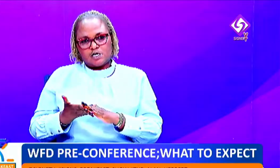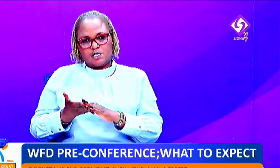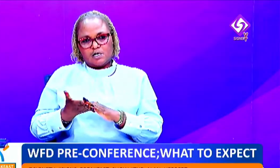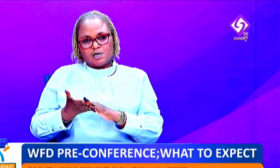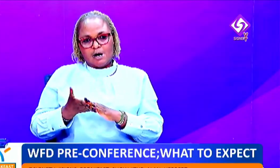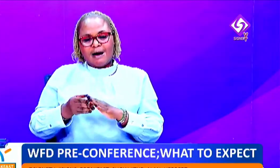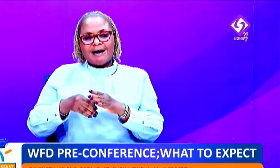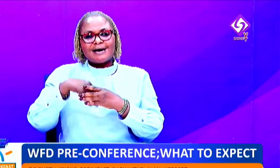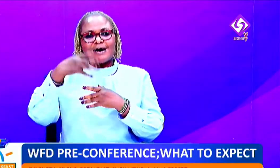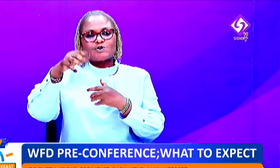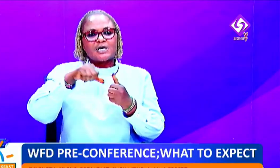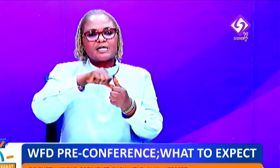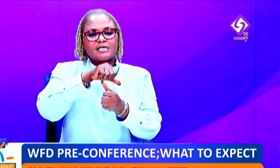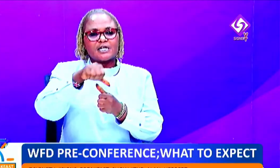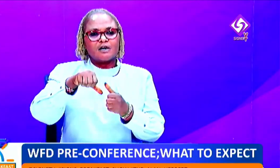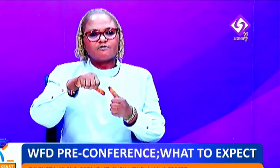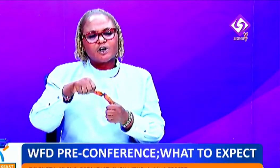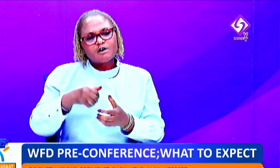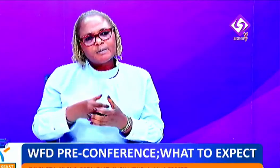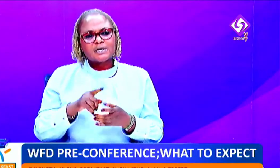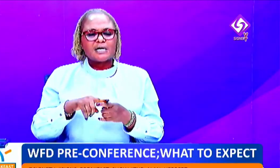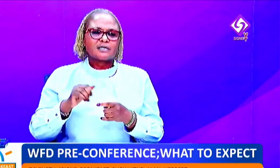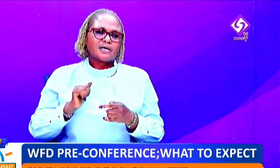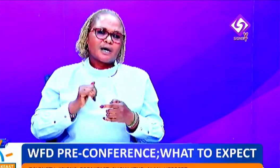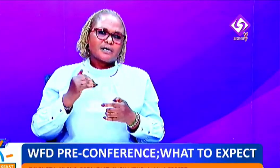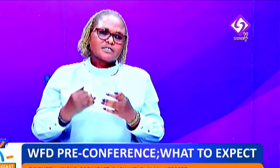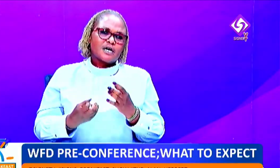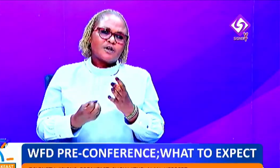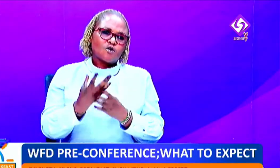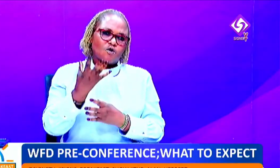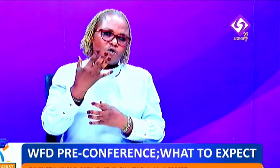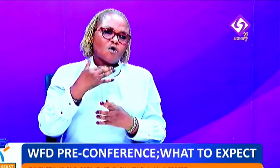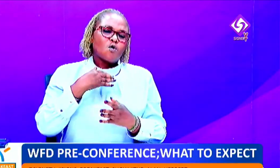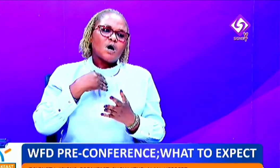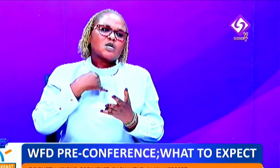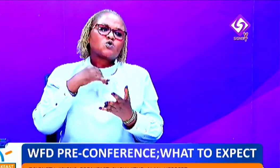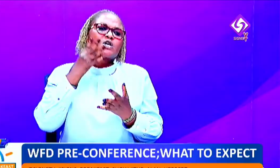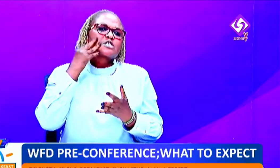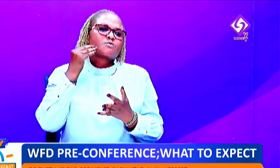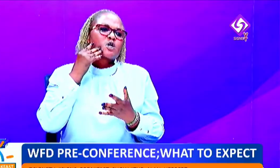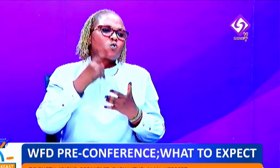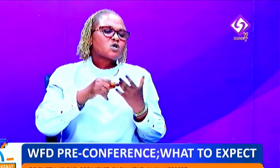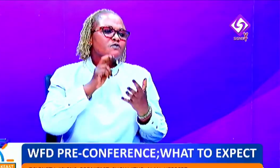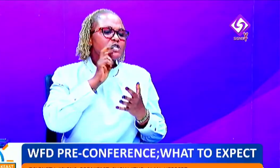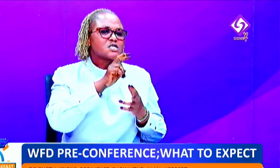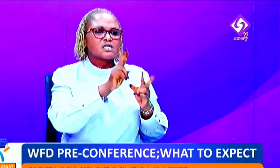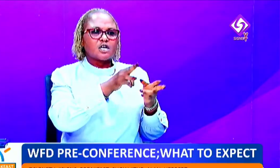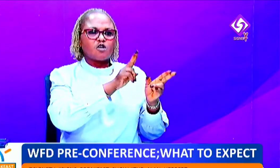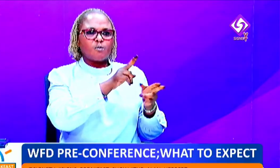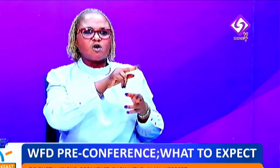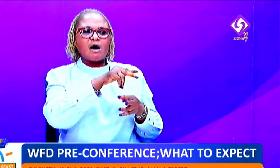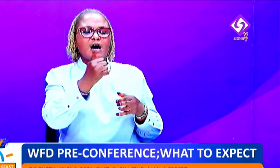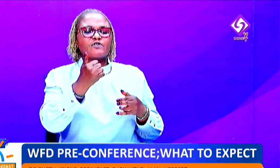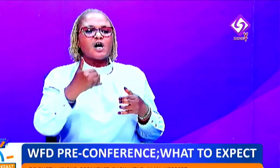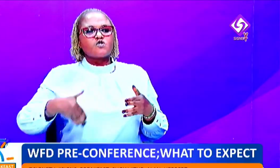household without even being appreciated. And in the outside environment, as you are growing up, you want to experience what you see other